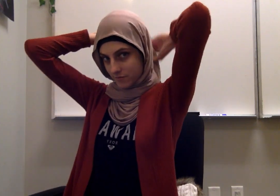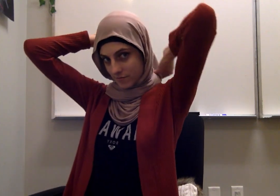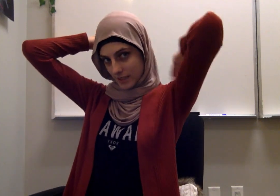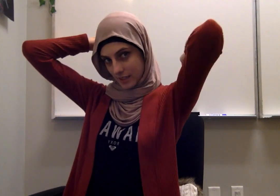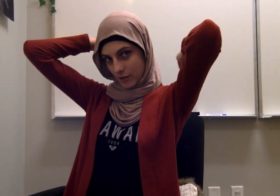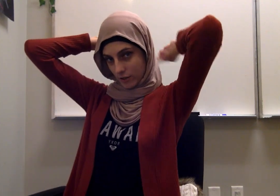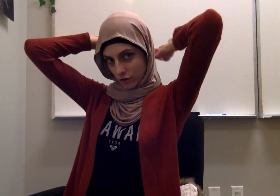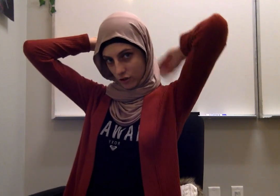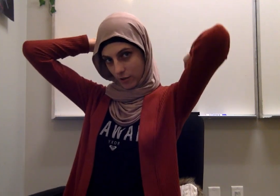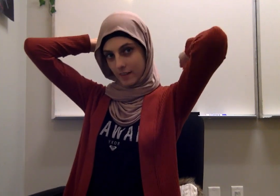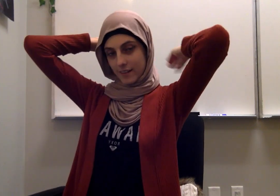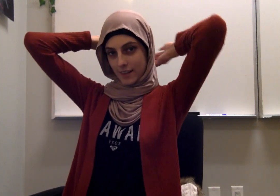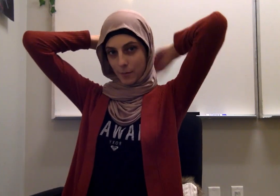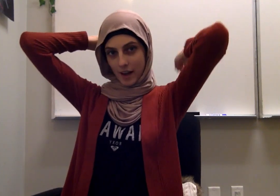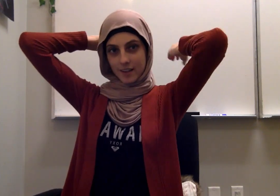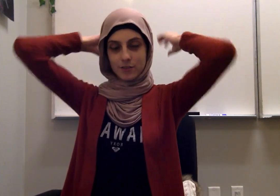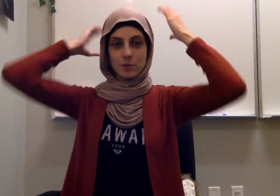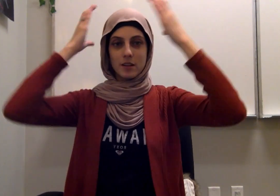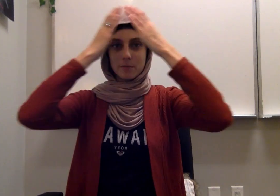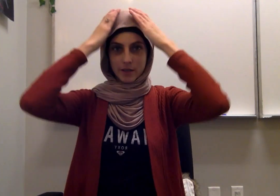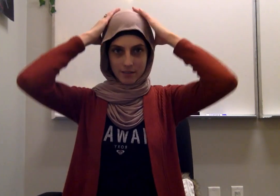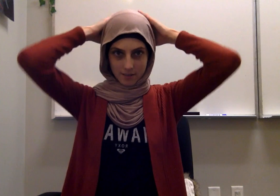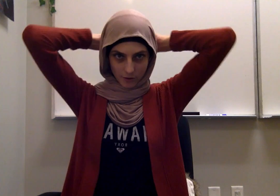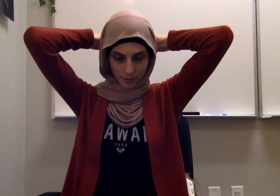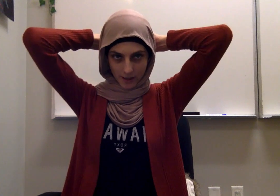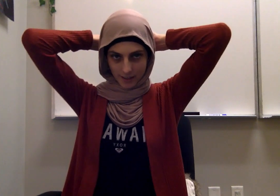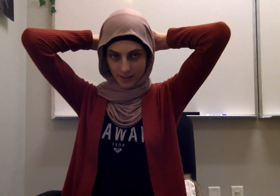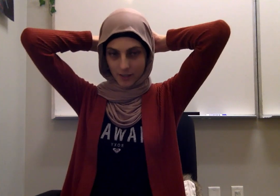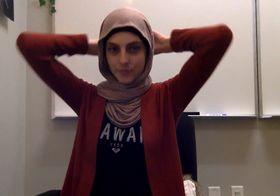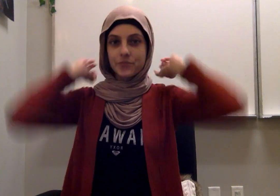and then you can show it in the back if you want, but it goes back like that.